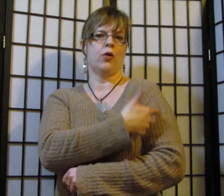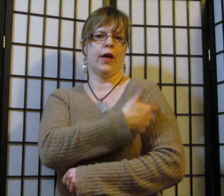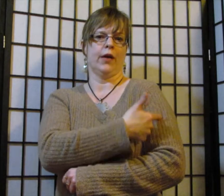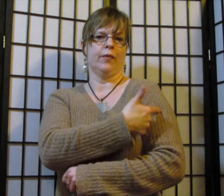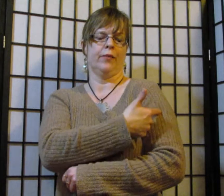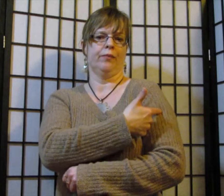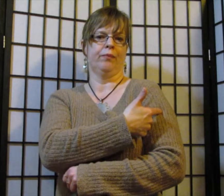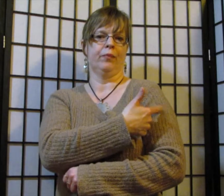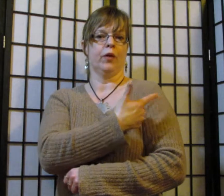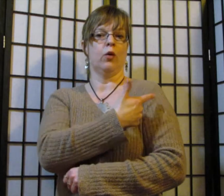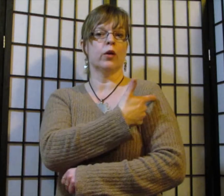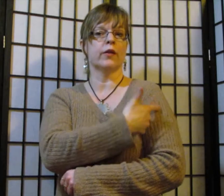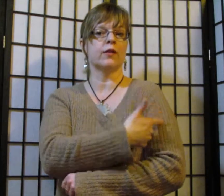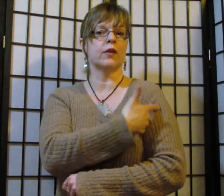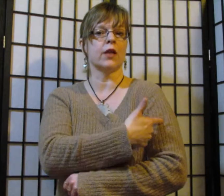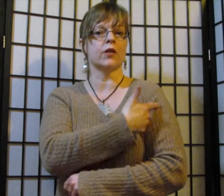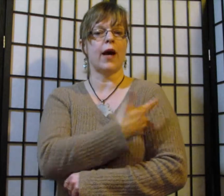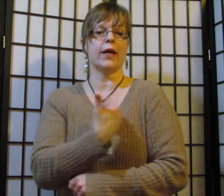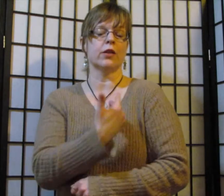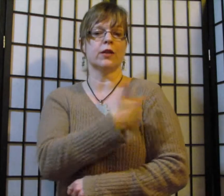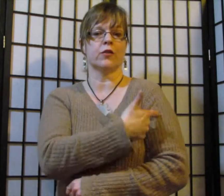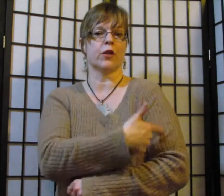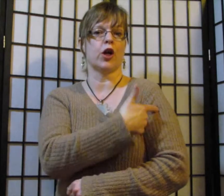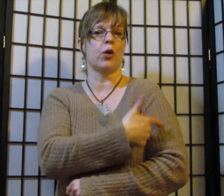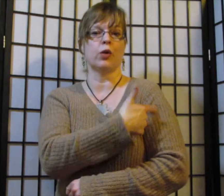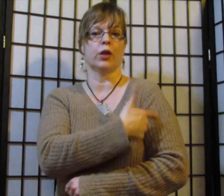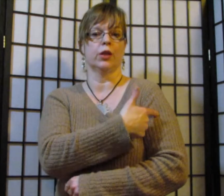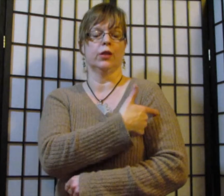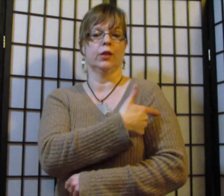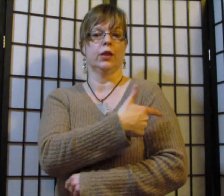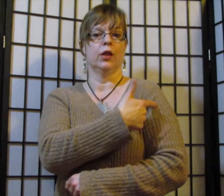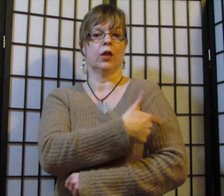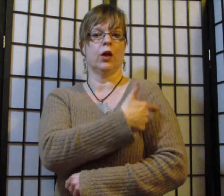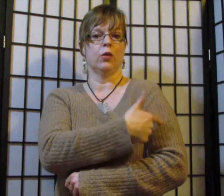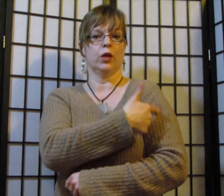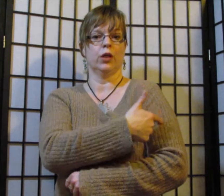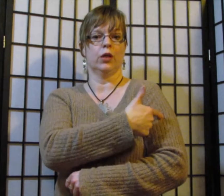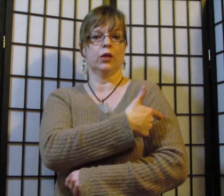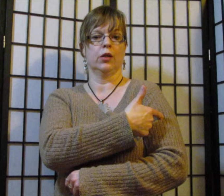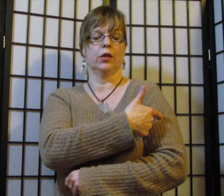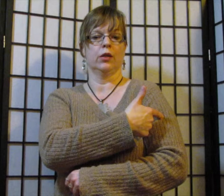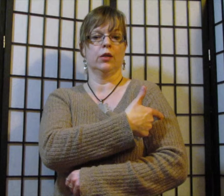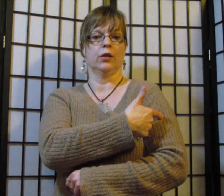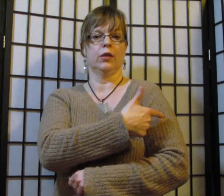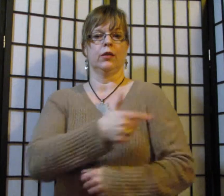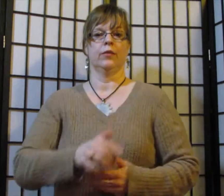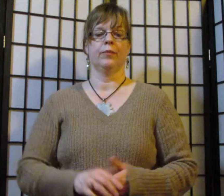Soda. Or this is also, I learned this for Coke. Coke.